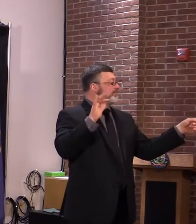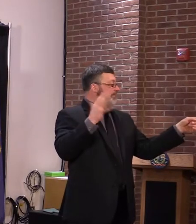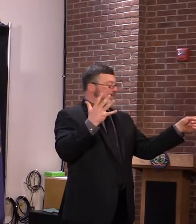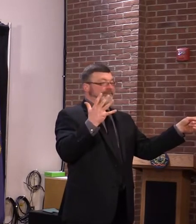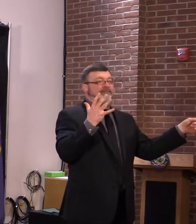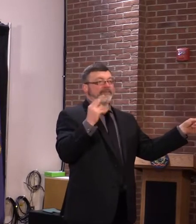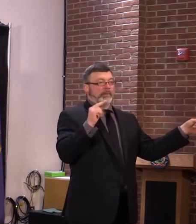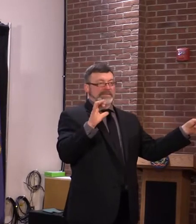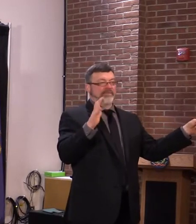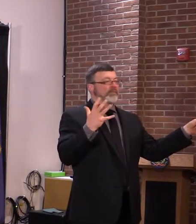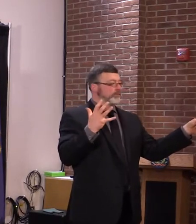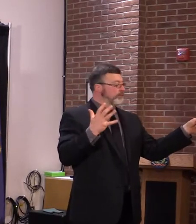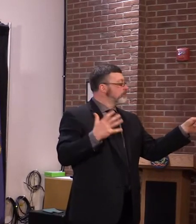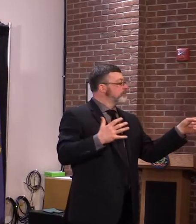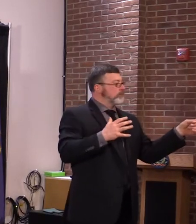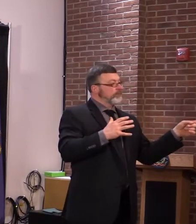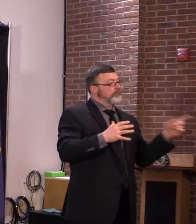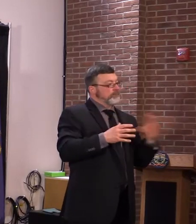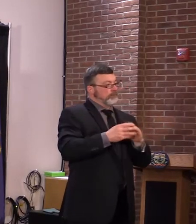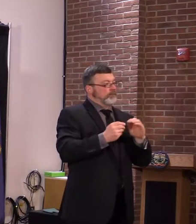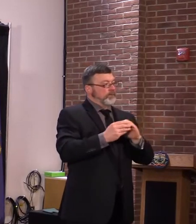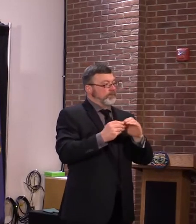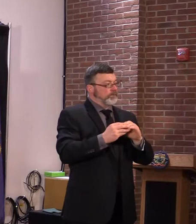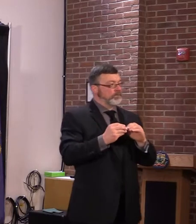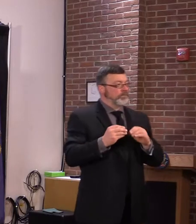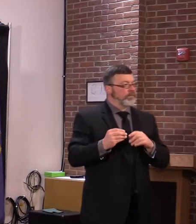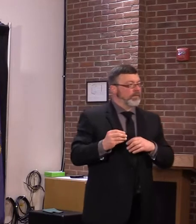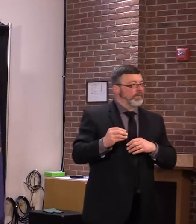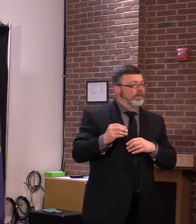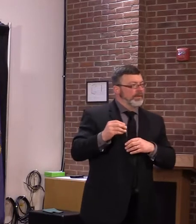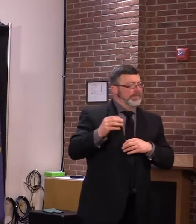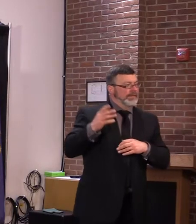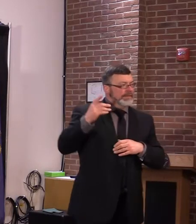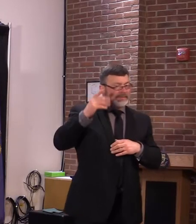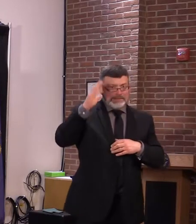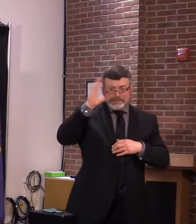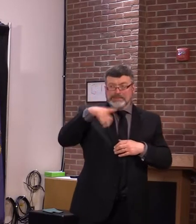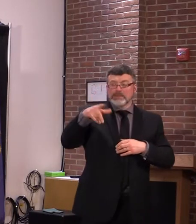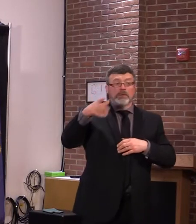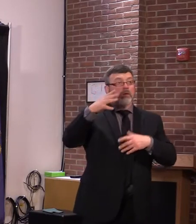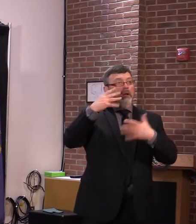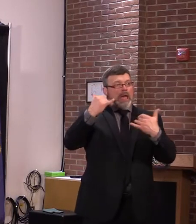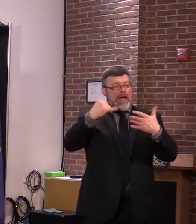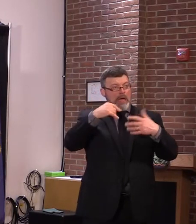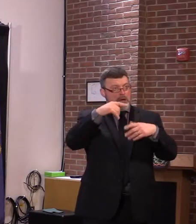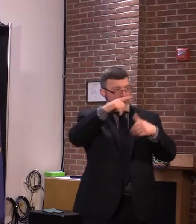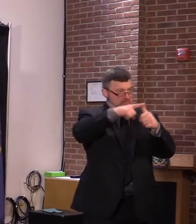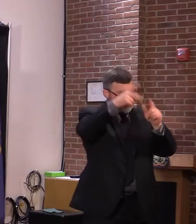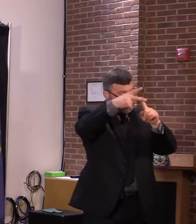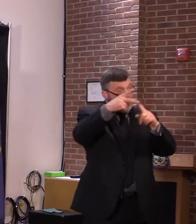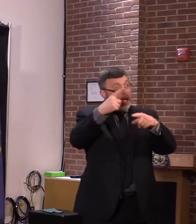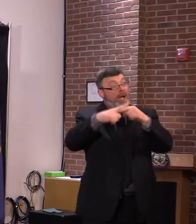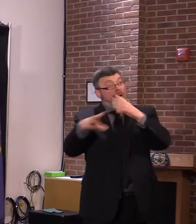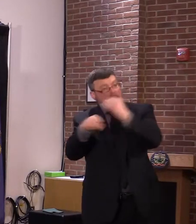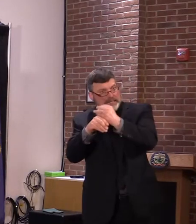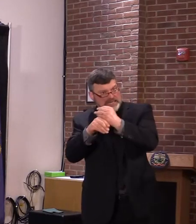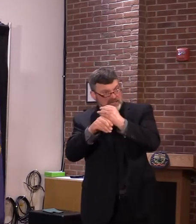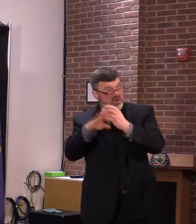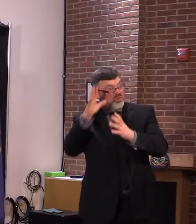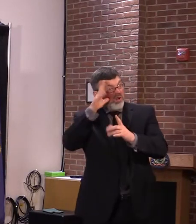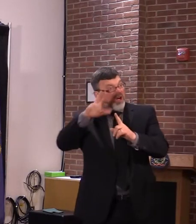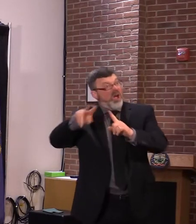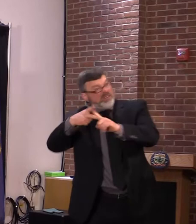front. Is there any talks of needing a second booster shot anytime soon, and what may that look like as far as the timeline